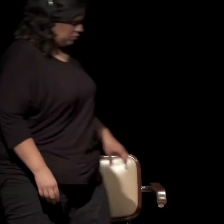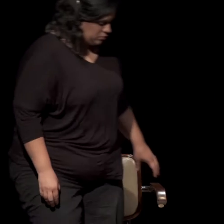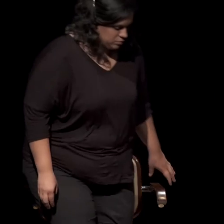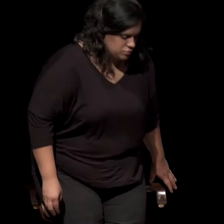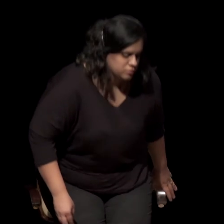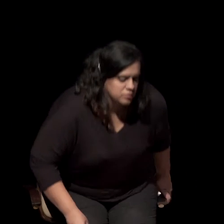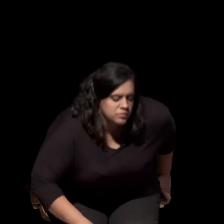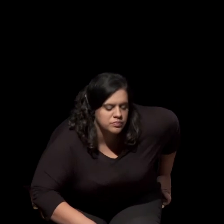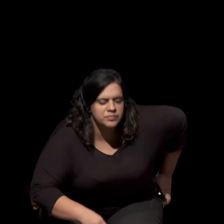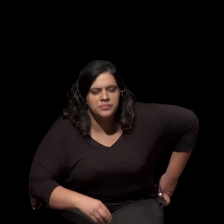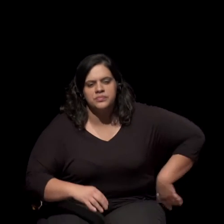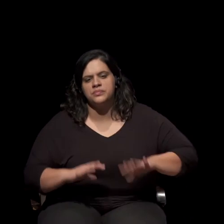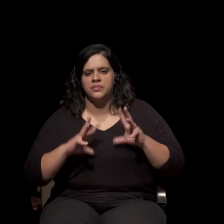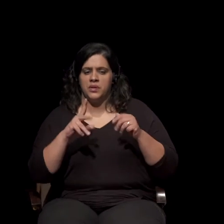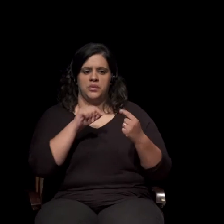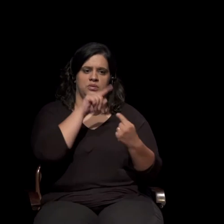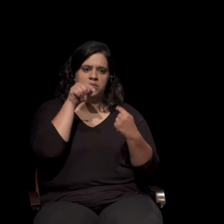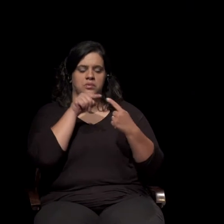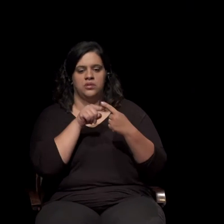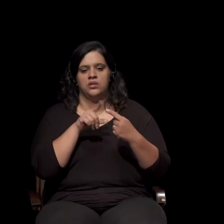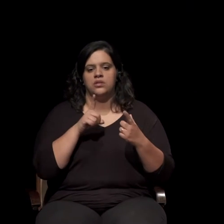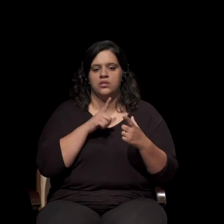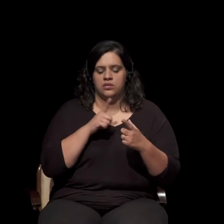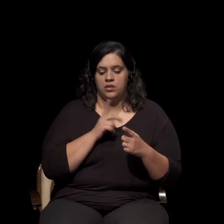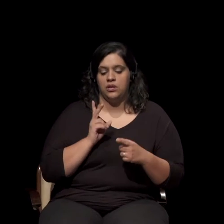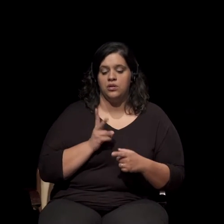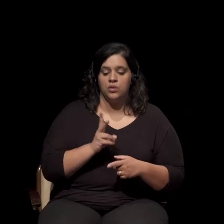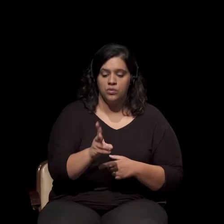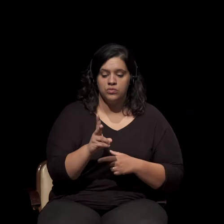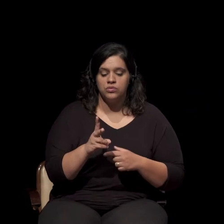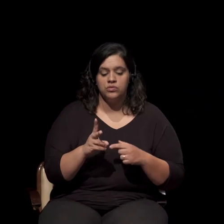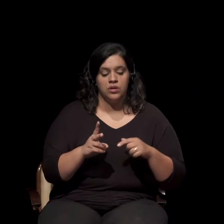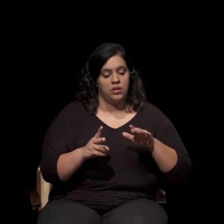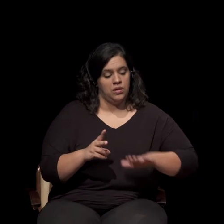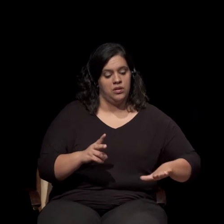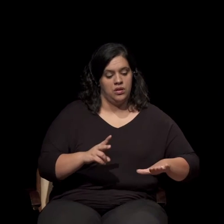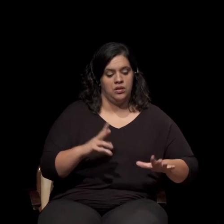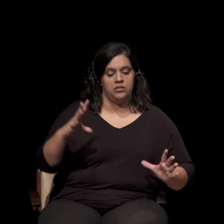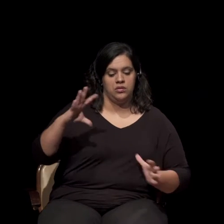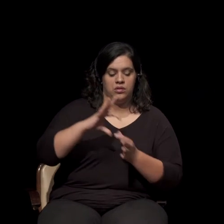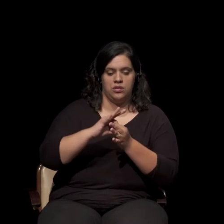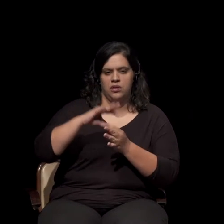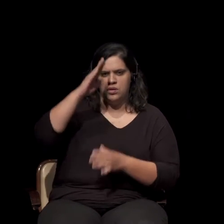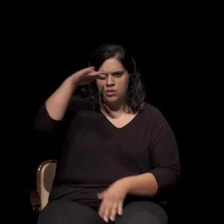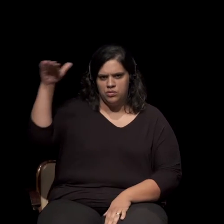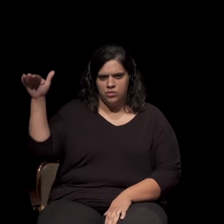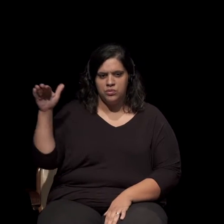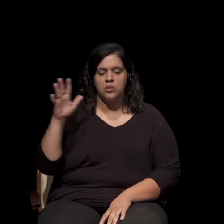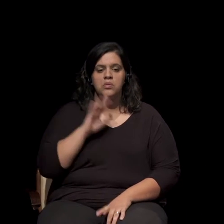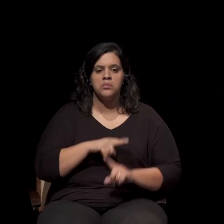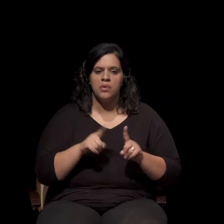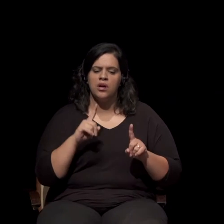and adulthood, which we nevertheless insist on segmenting and framing.